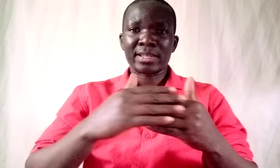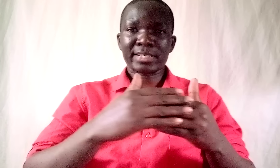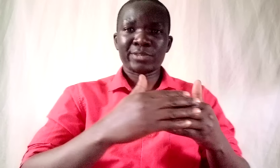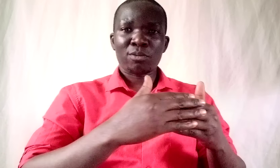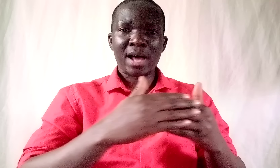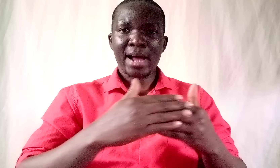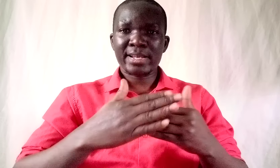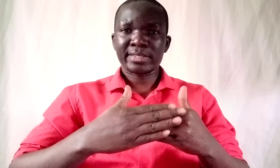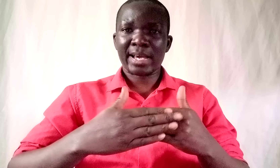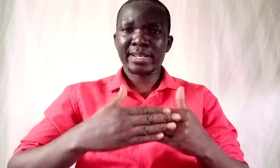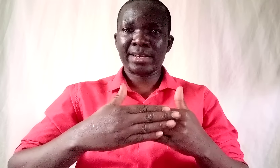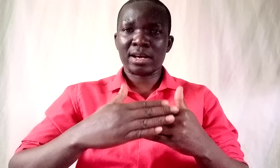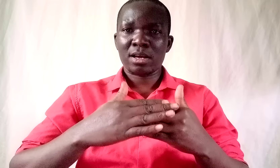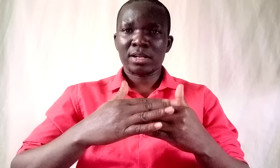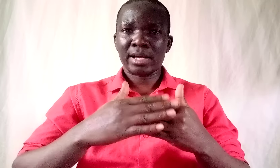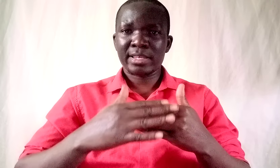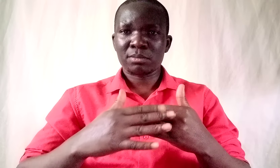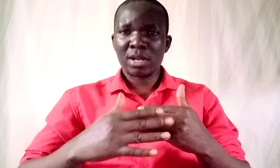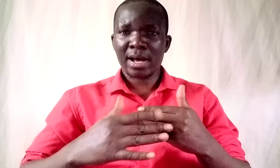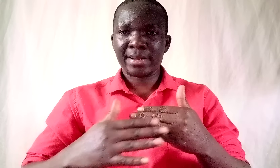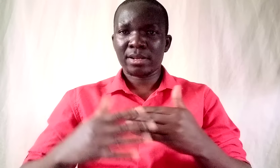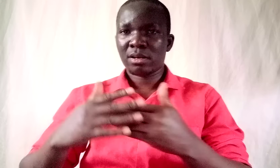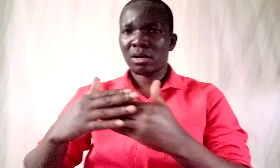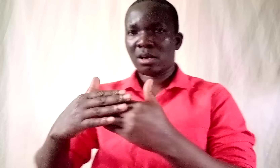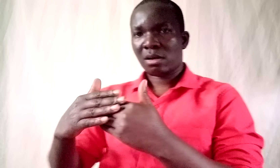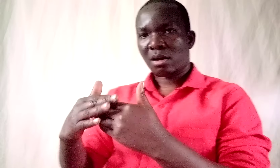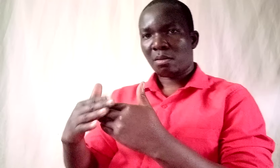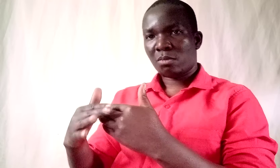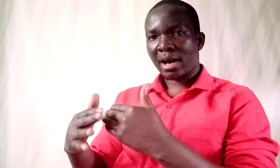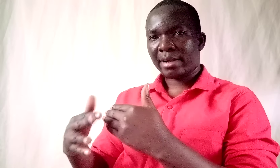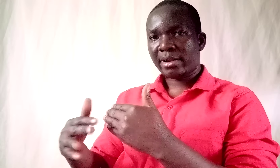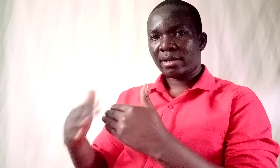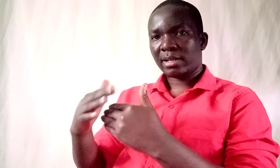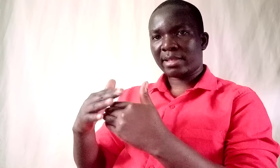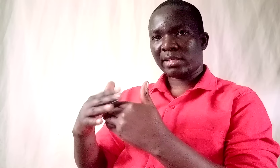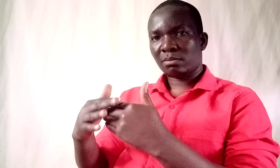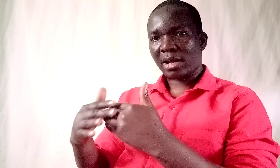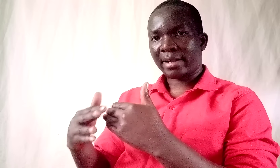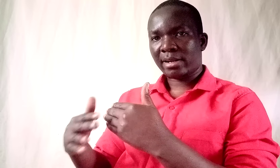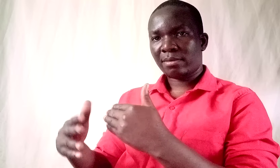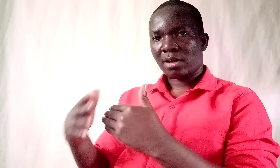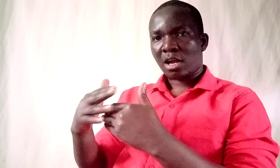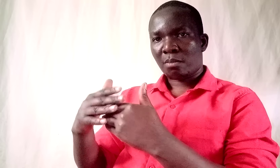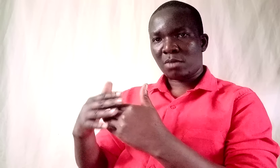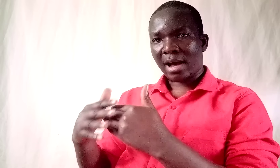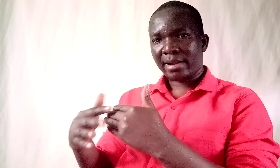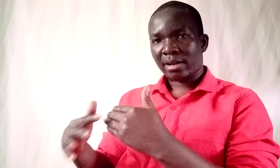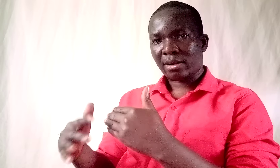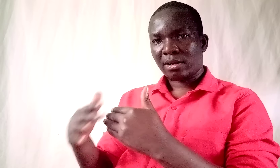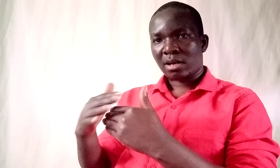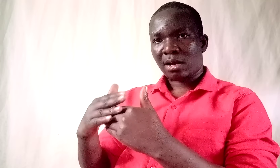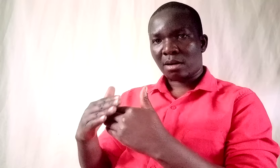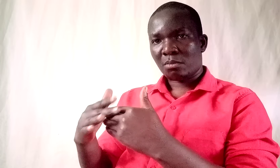sign for blood is signed here like this. Blood. Blood. Like this. Blood. Blood.